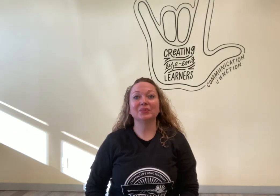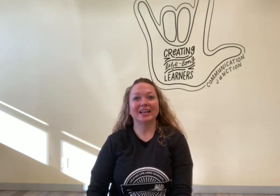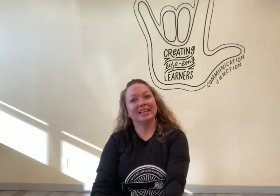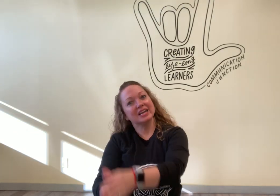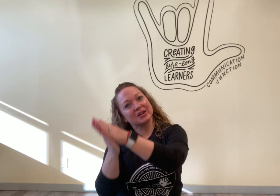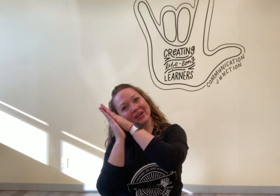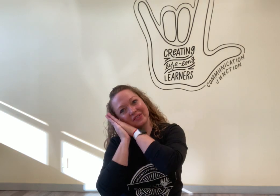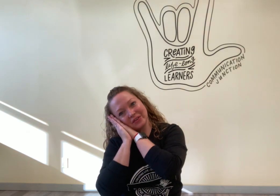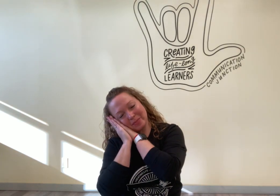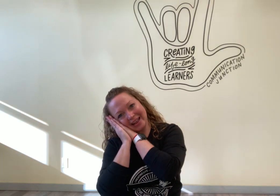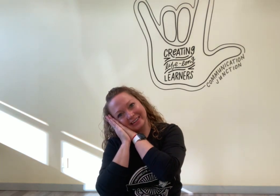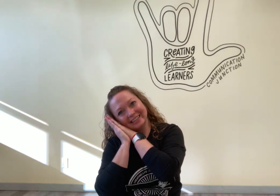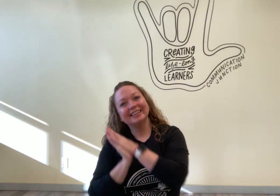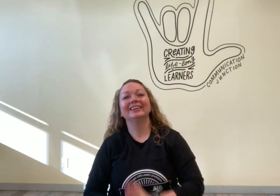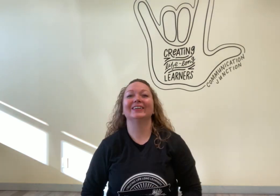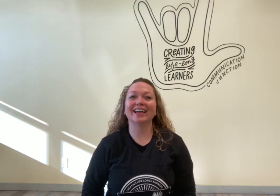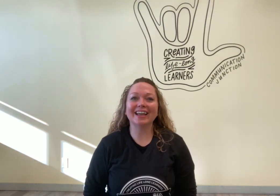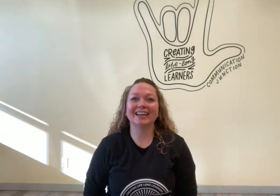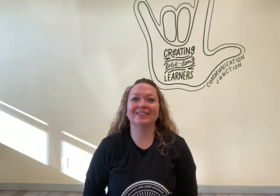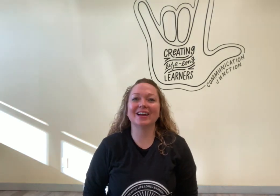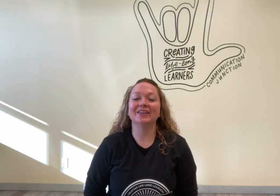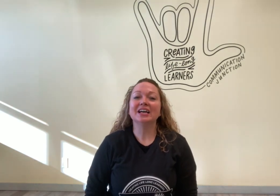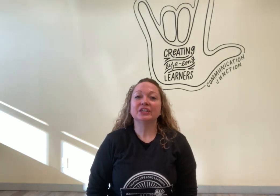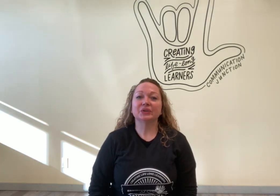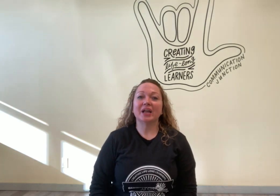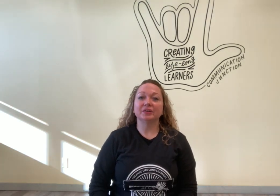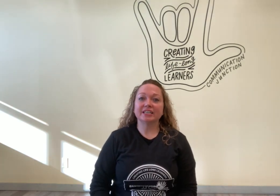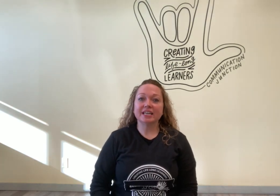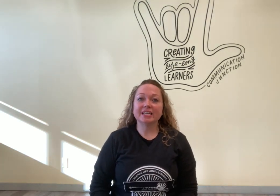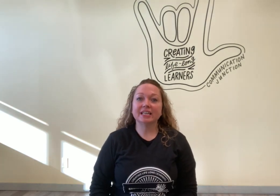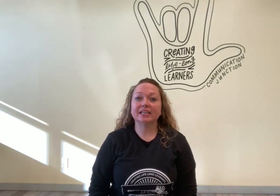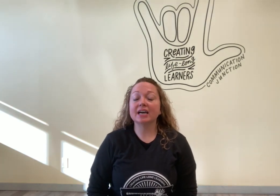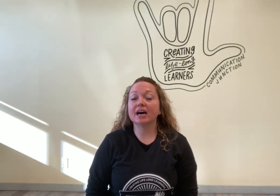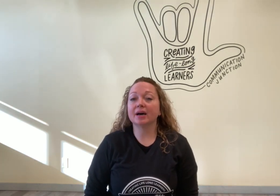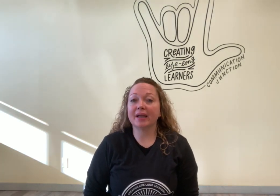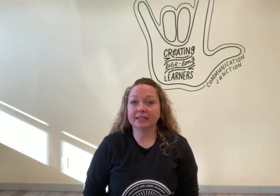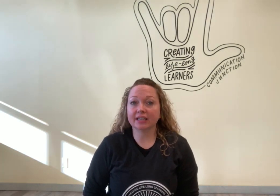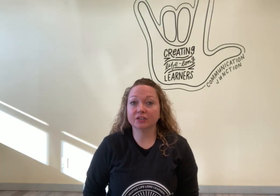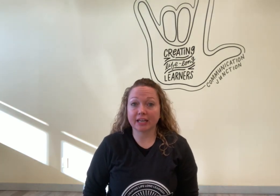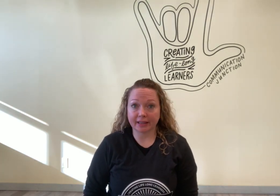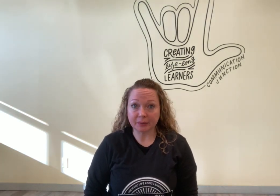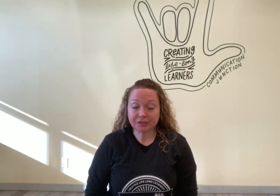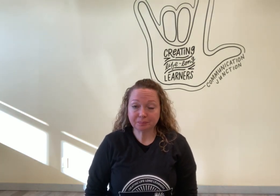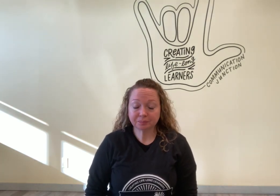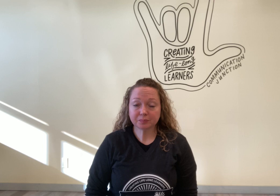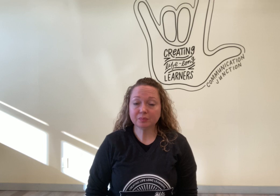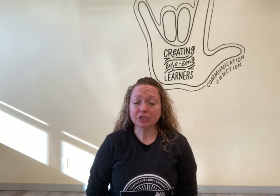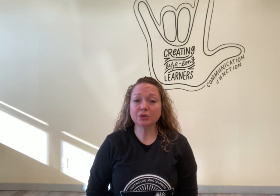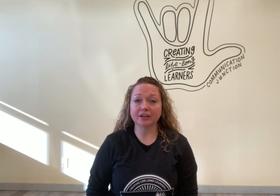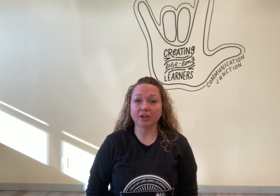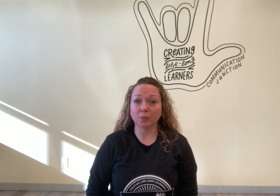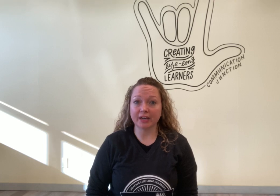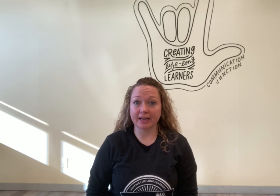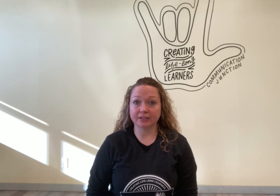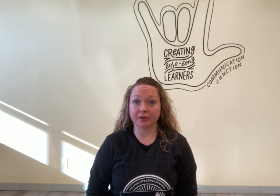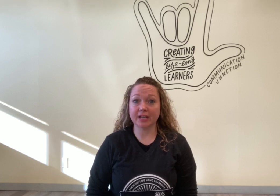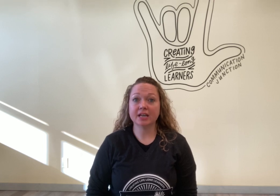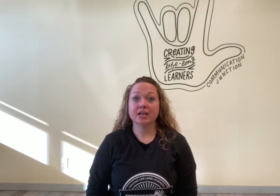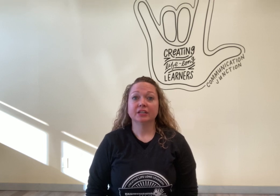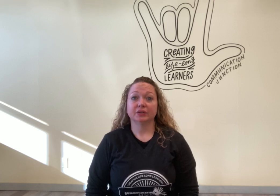ready for bed. Okay, here we go. So counting in ASL sign language, you count on one hand, okay? So it goes